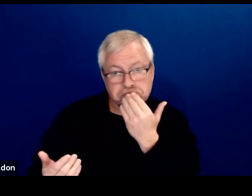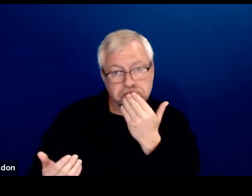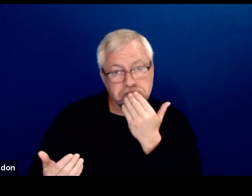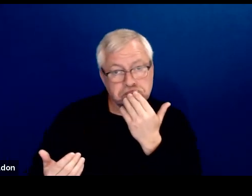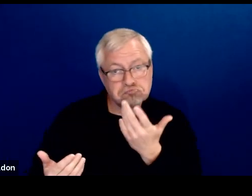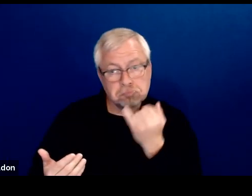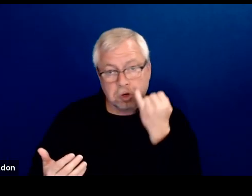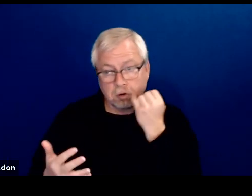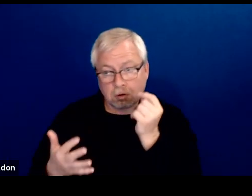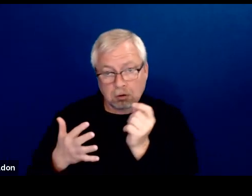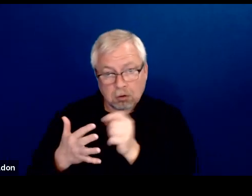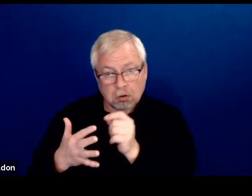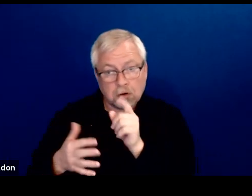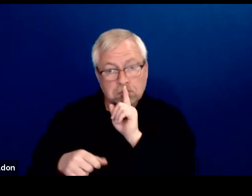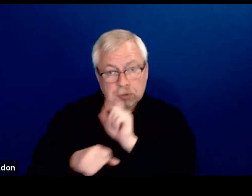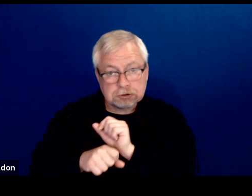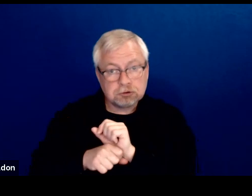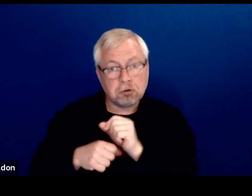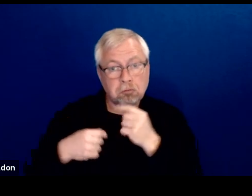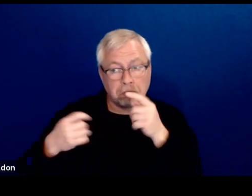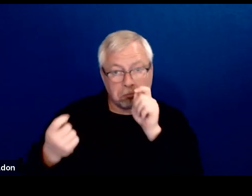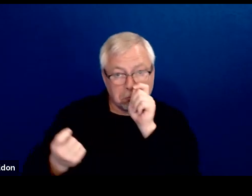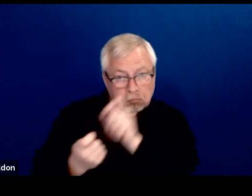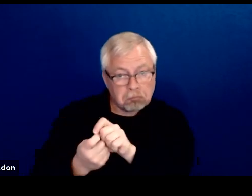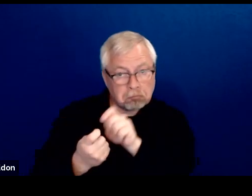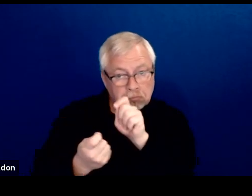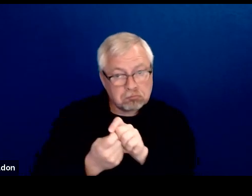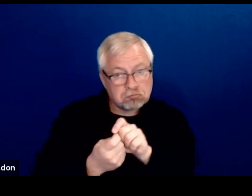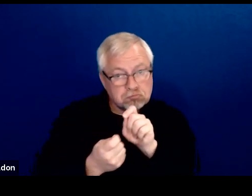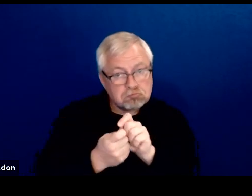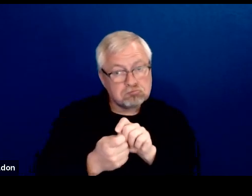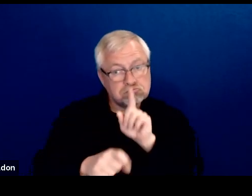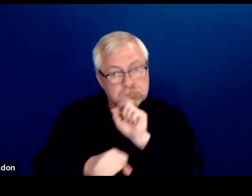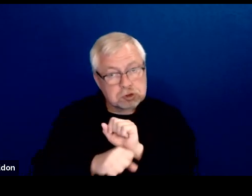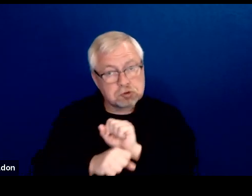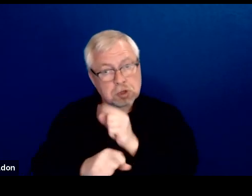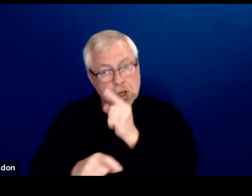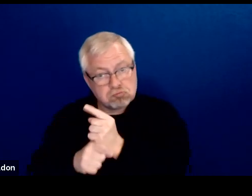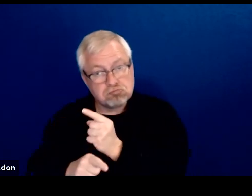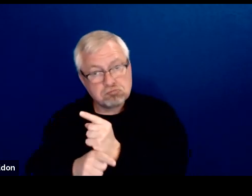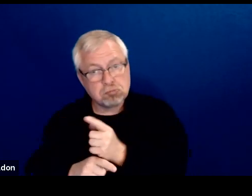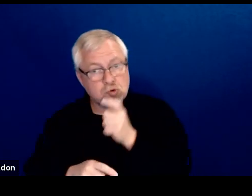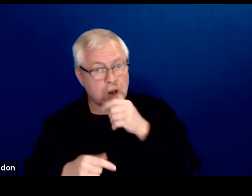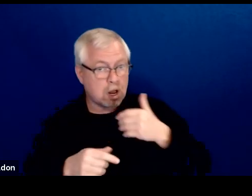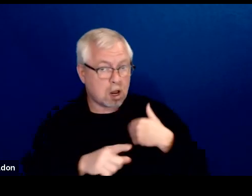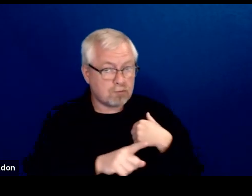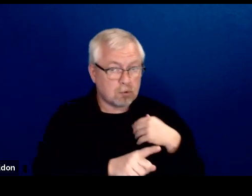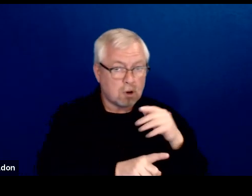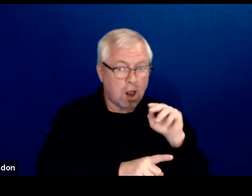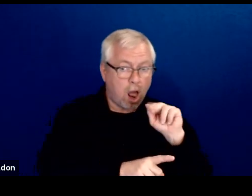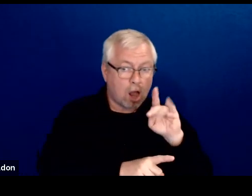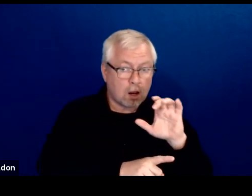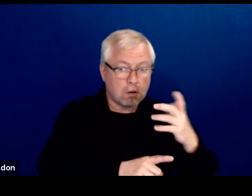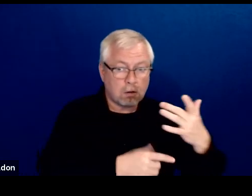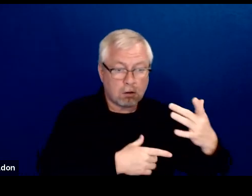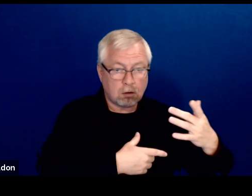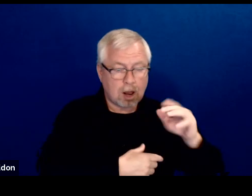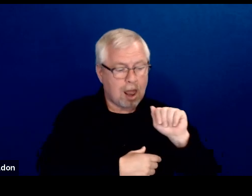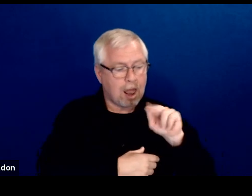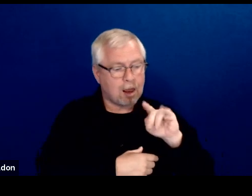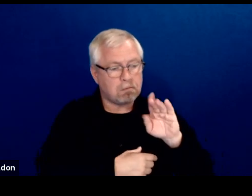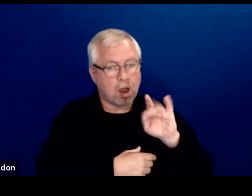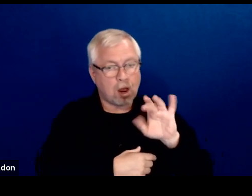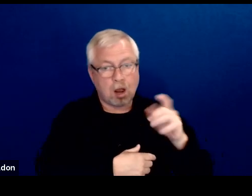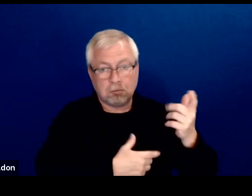with accuracy of who has antibodies, and if the state can invest in that to test as broadly as possible, we will